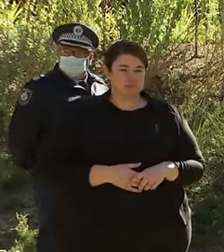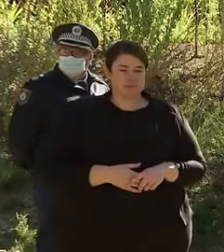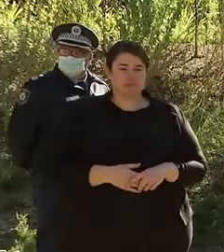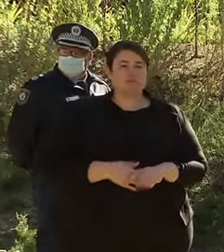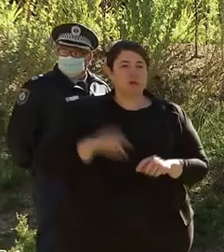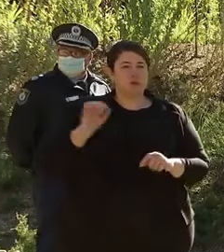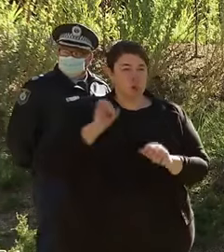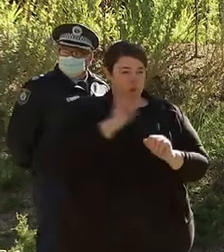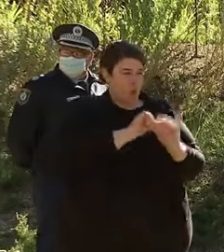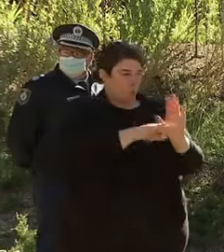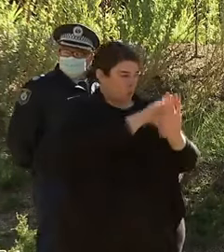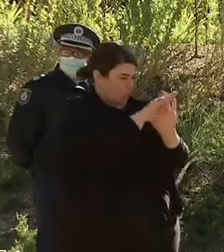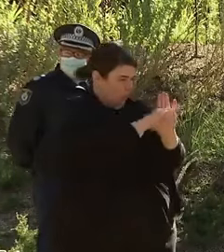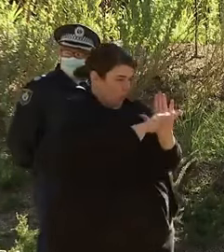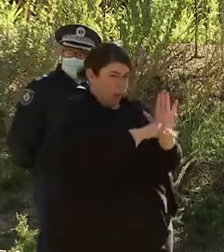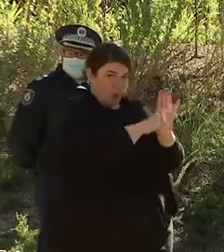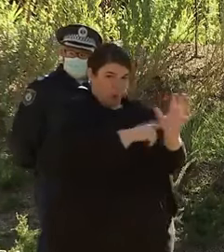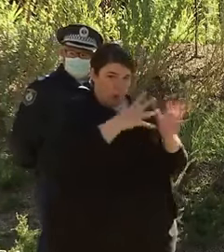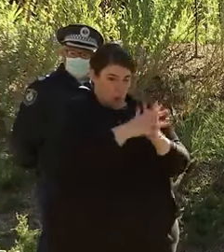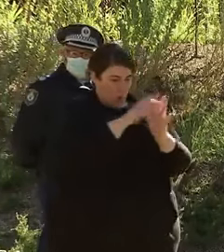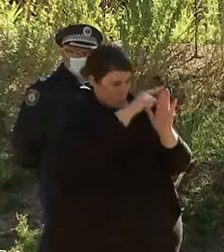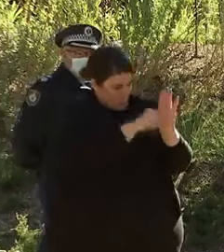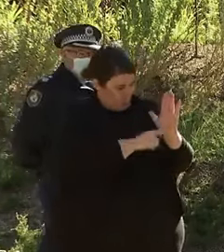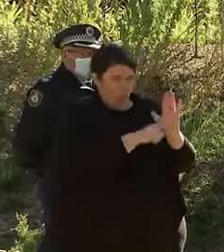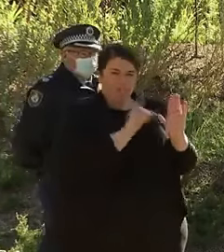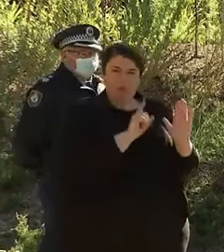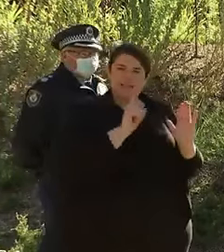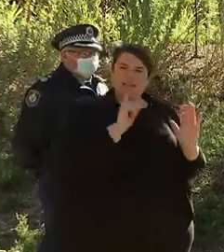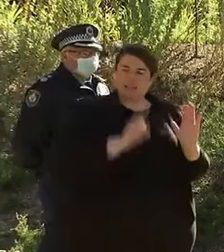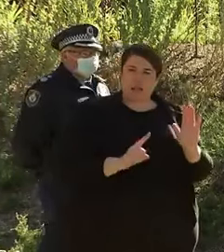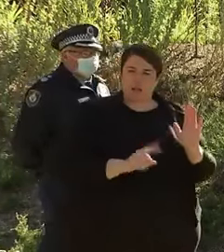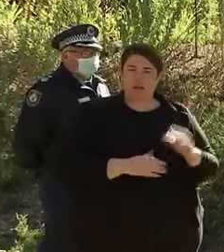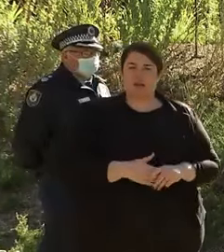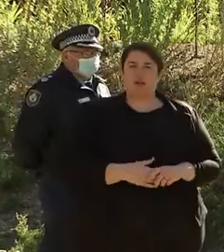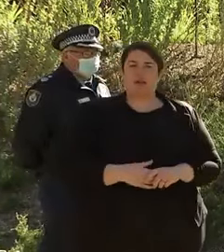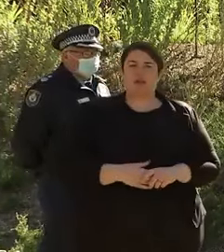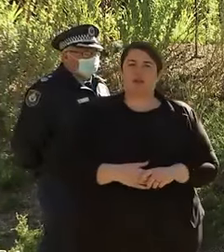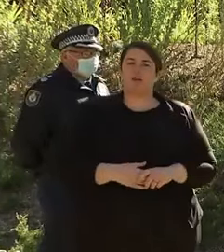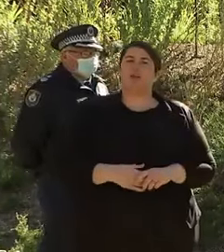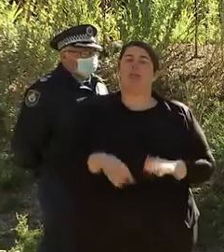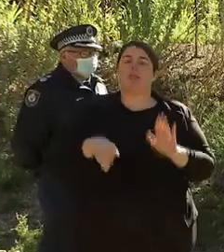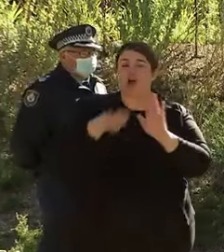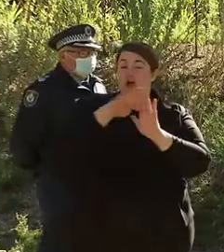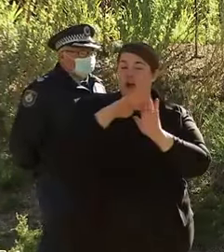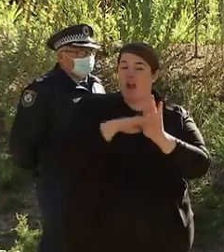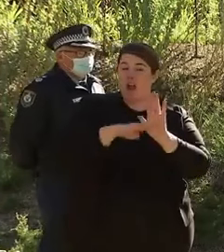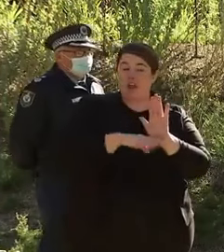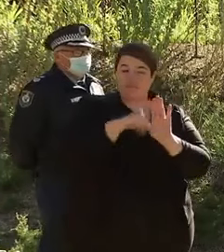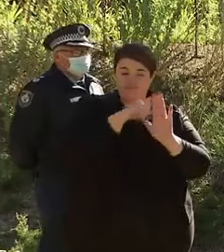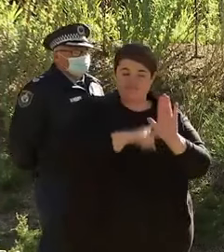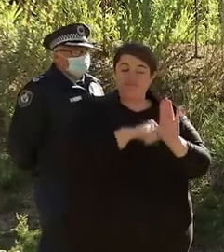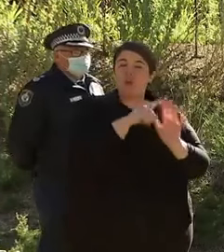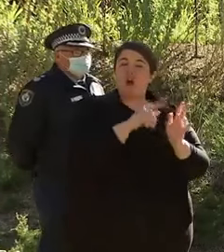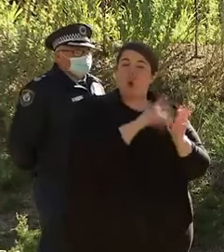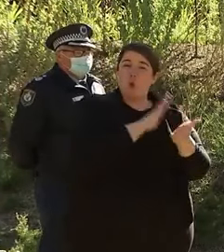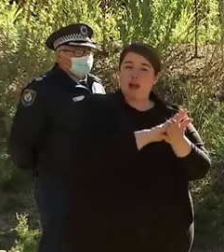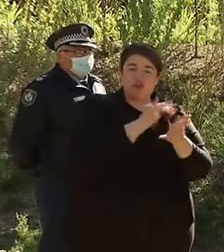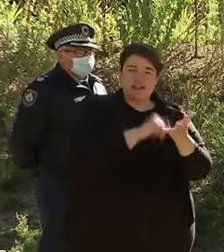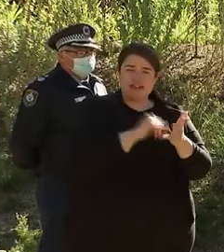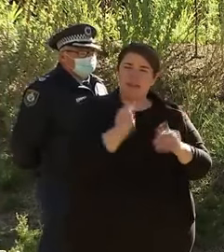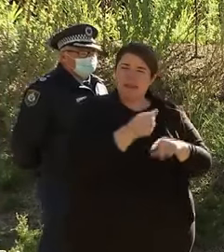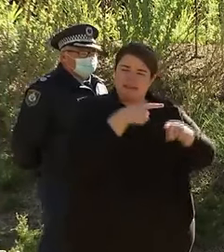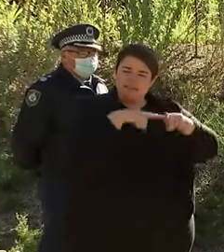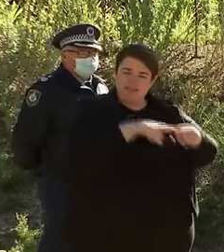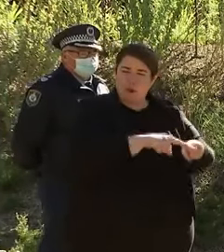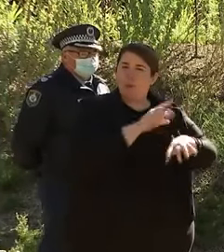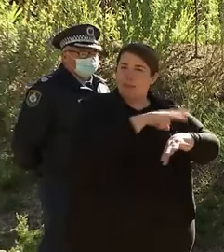the public health order, actual law, not the guidelines. But the guidelines were laid down as part of the conditions, OH&S requirements by